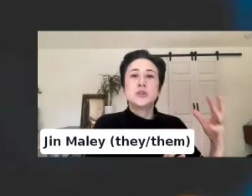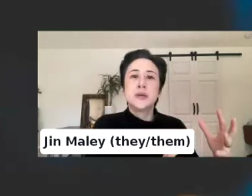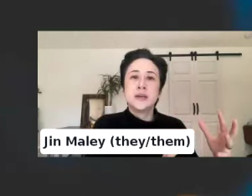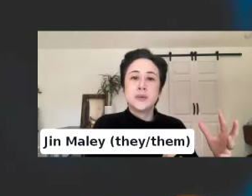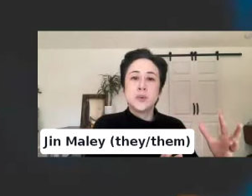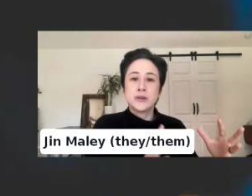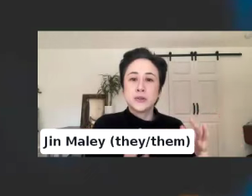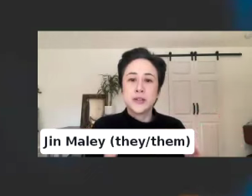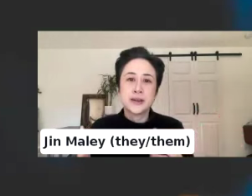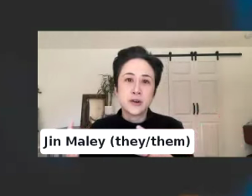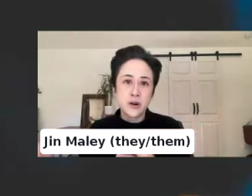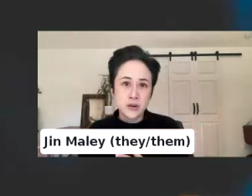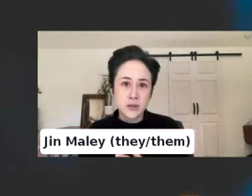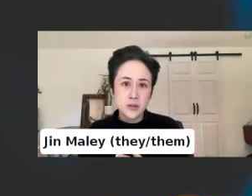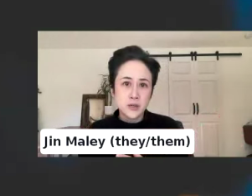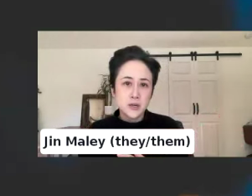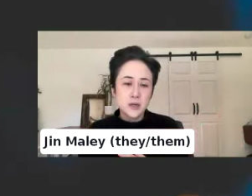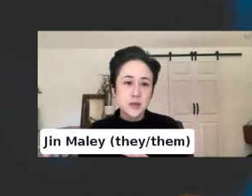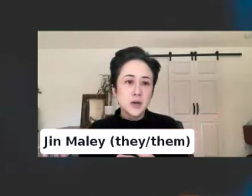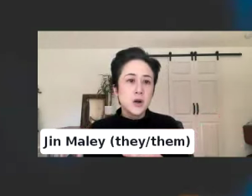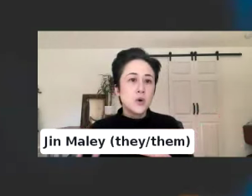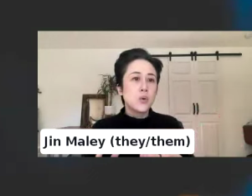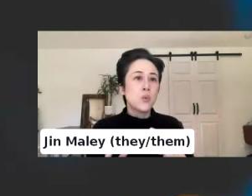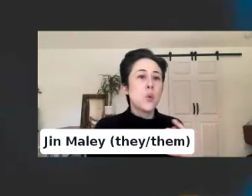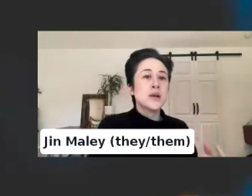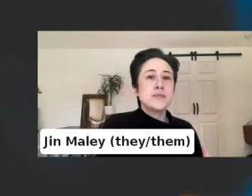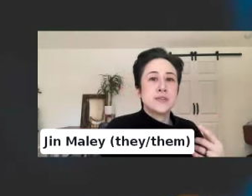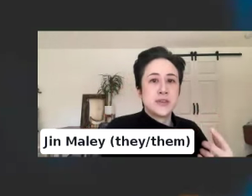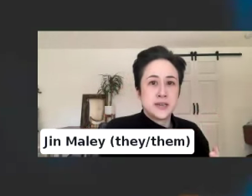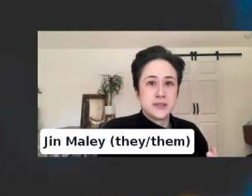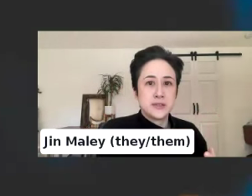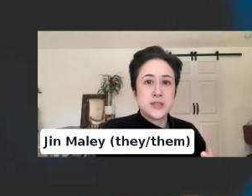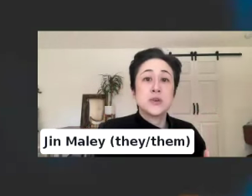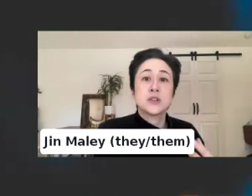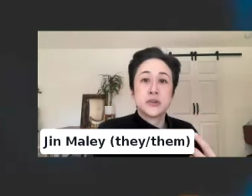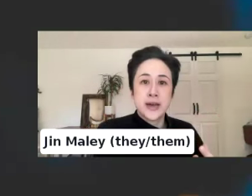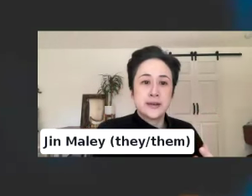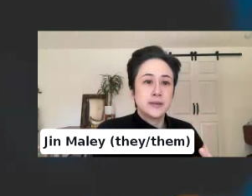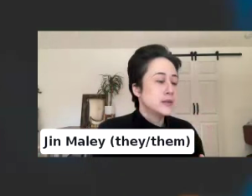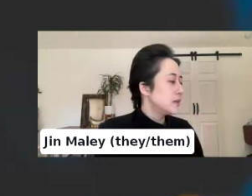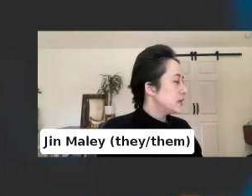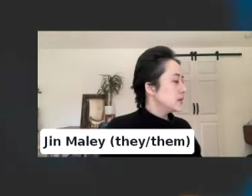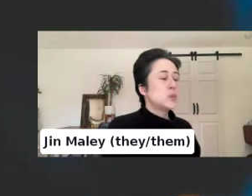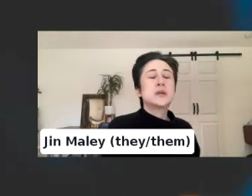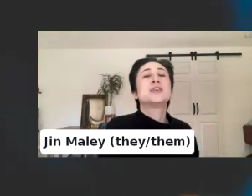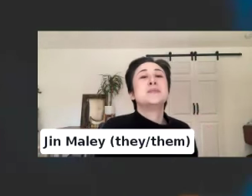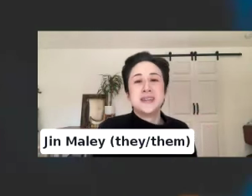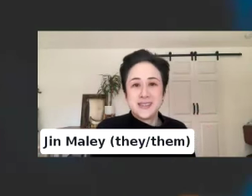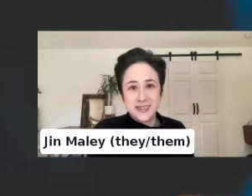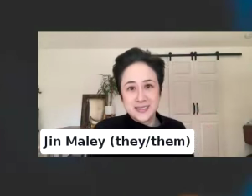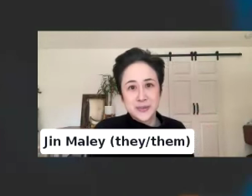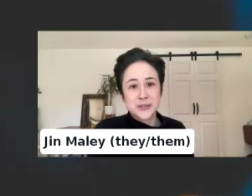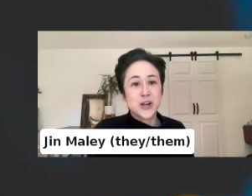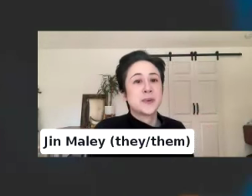what you're doing when you're looking at a card. One of the things that you can look at, one of the